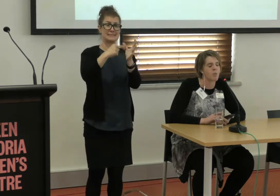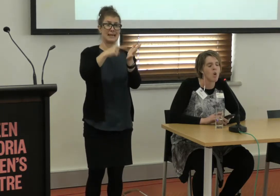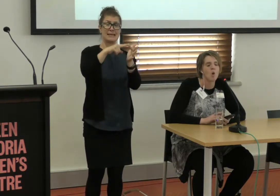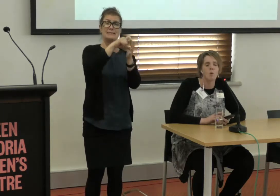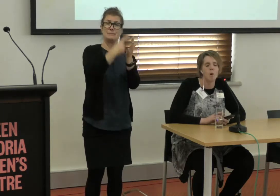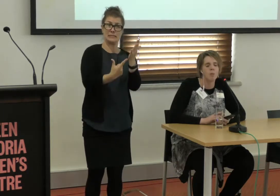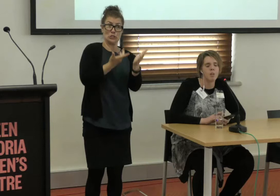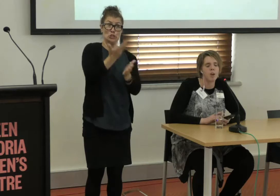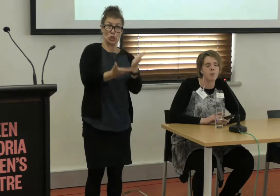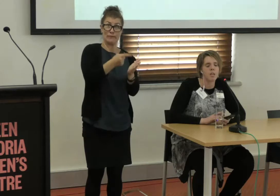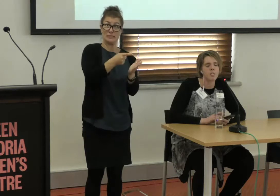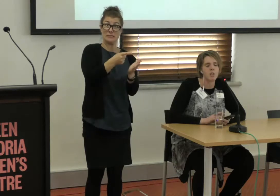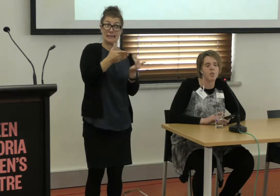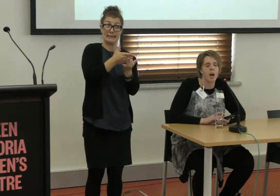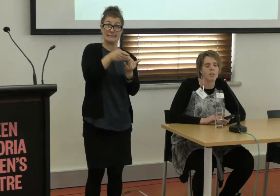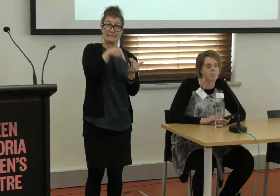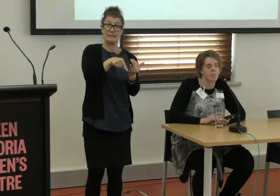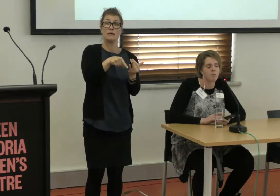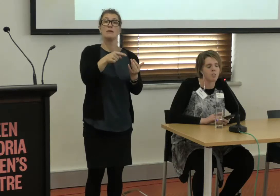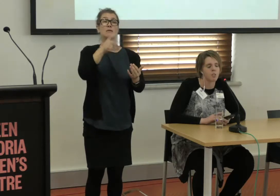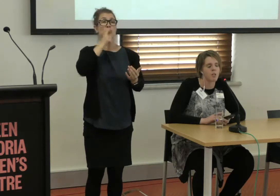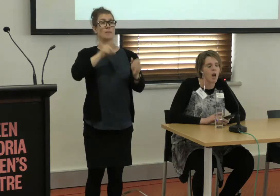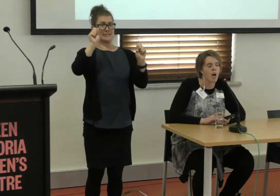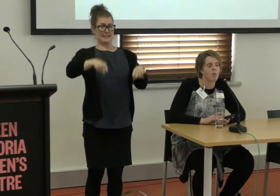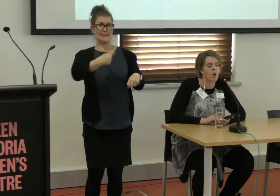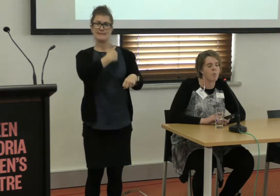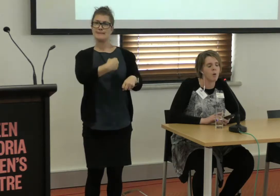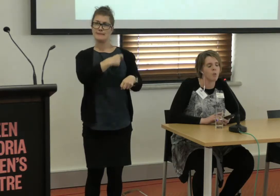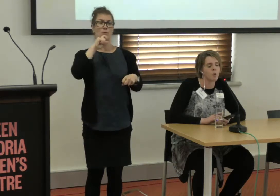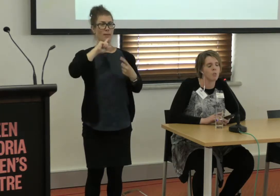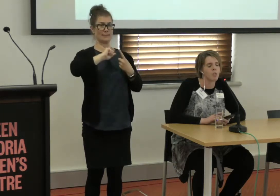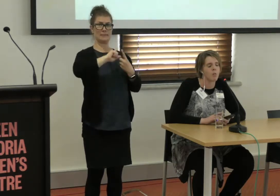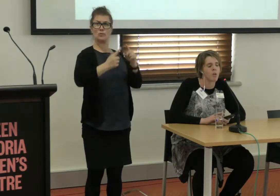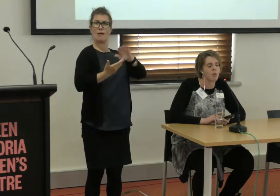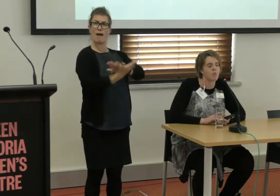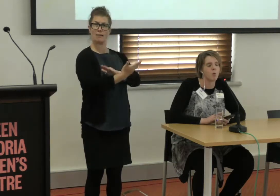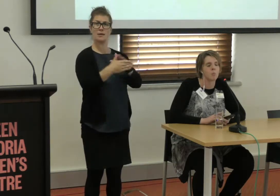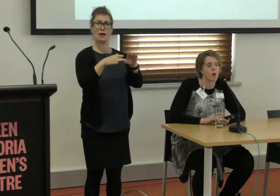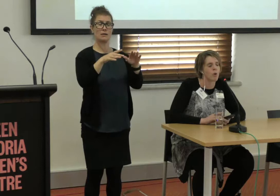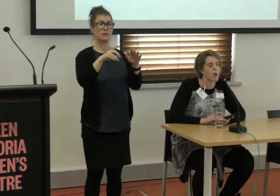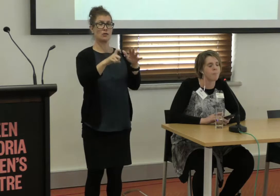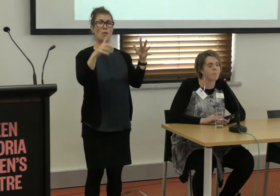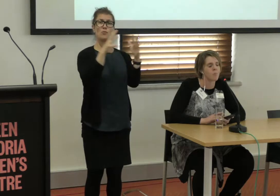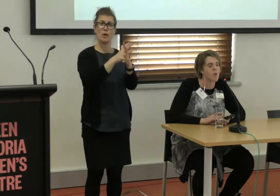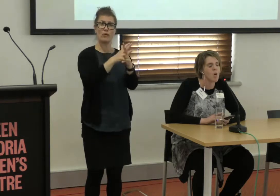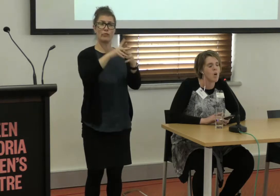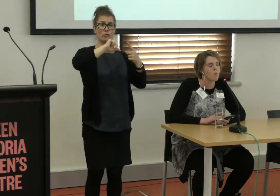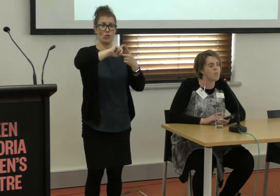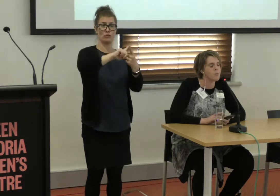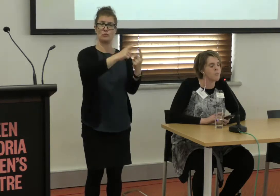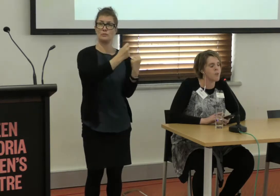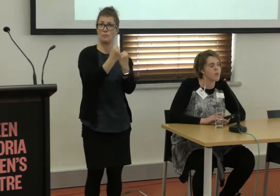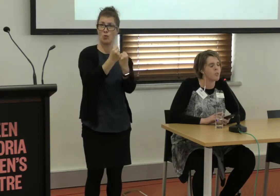scheme were promised that they would continue to access services under the Commonwealth Continuity of Support program.